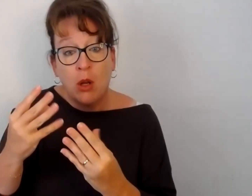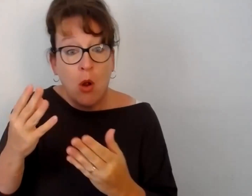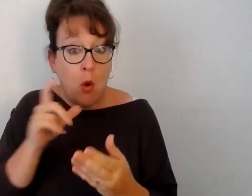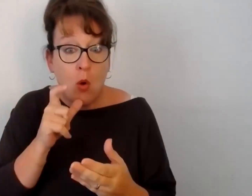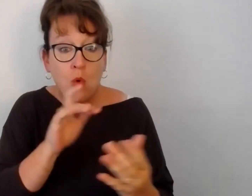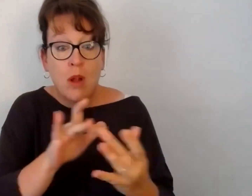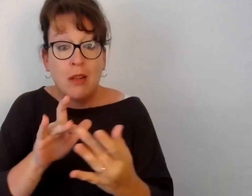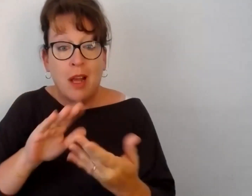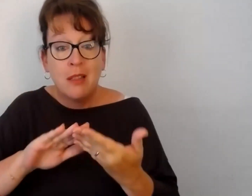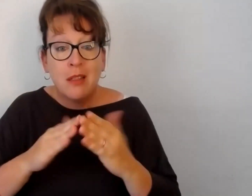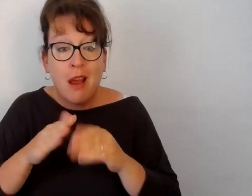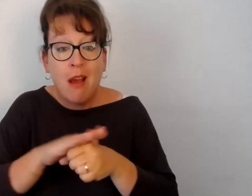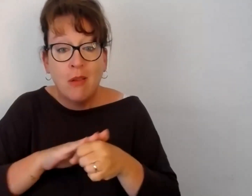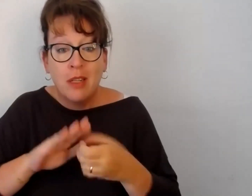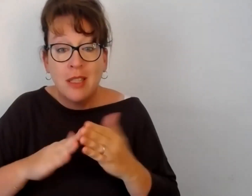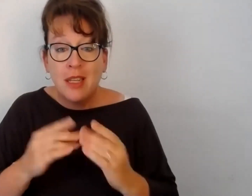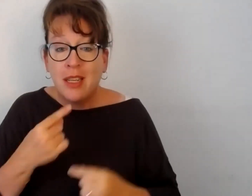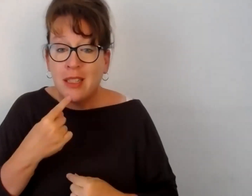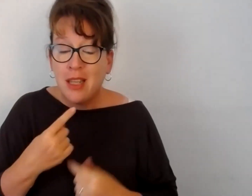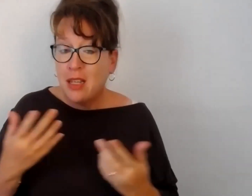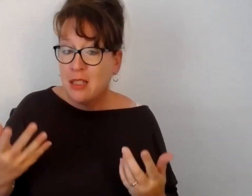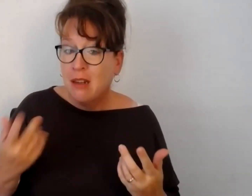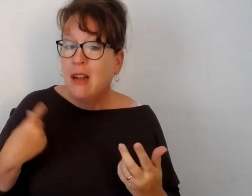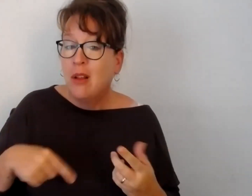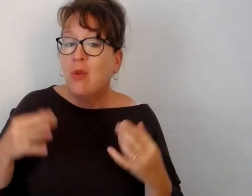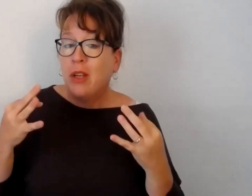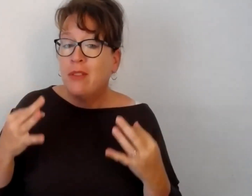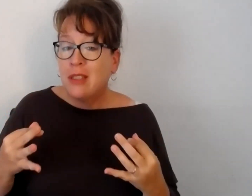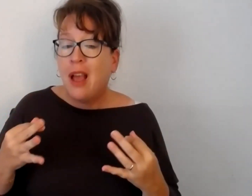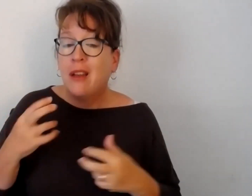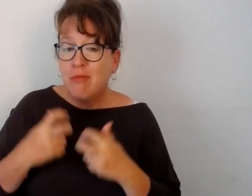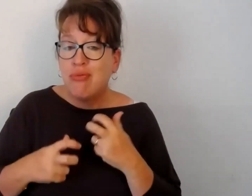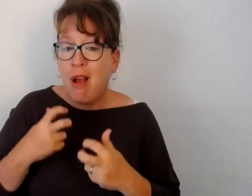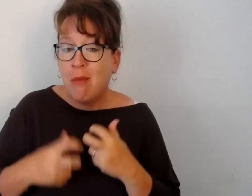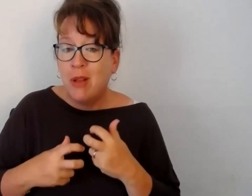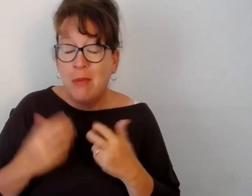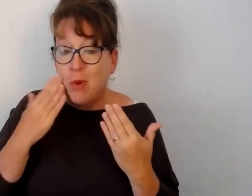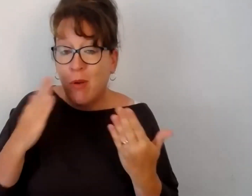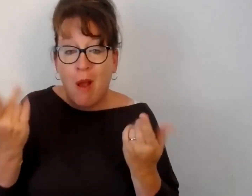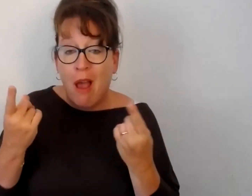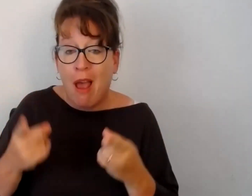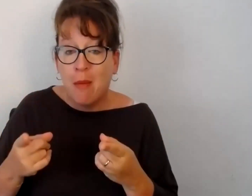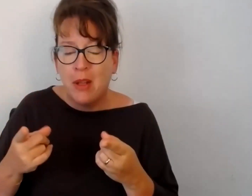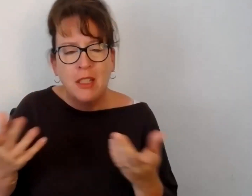city officials, and say, there seems to be a problem here. We don't know how that happened,